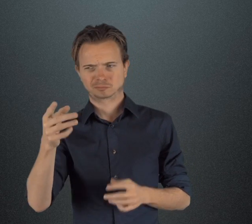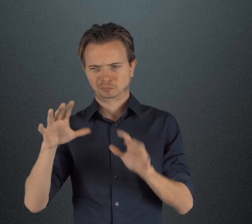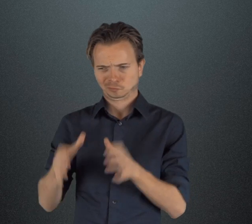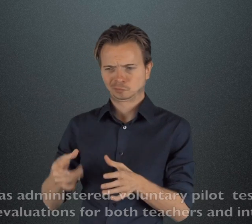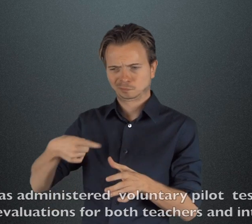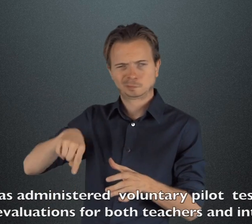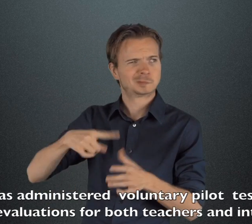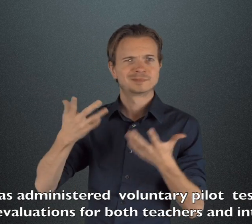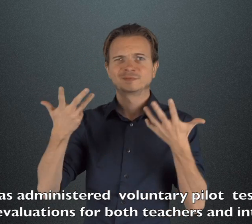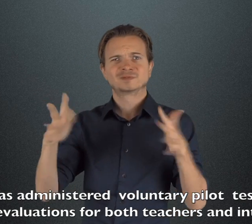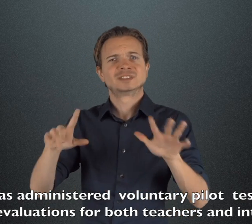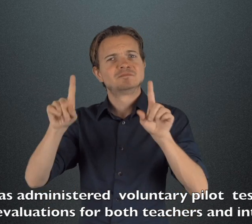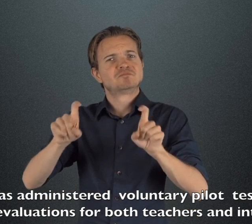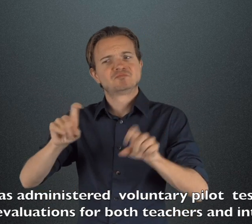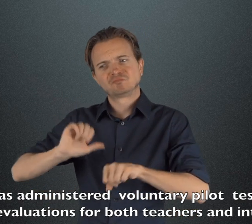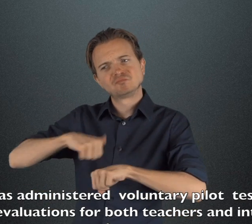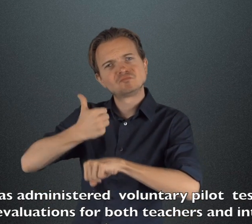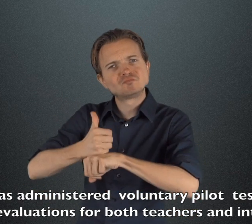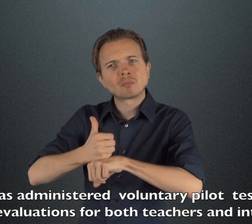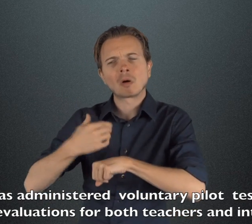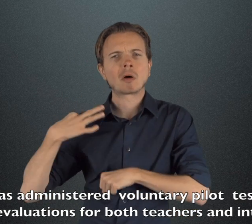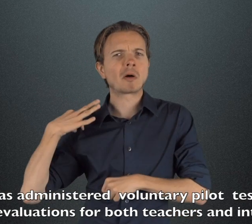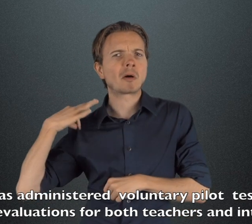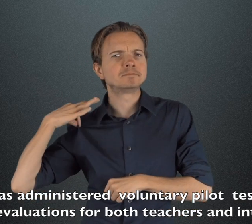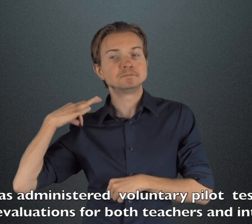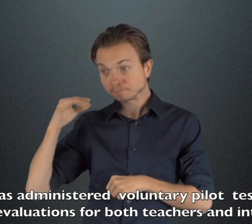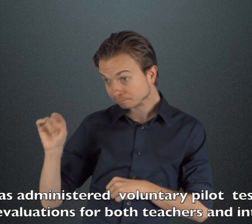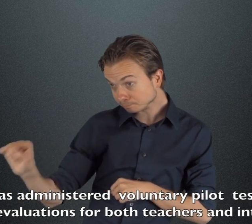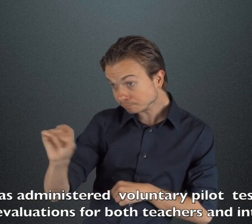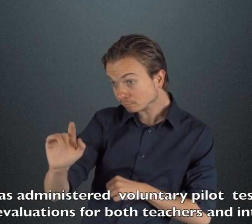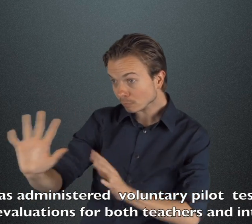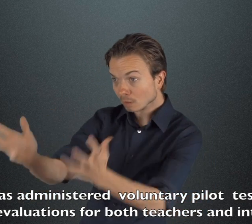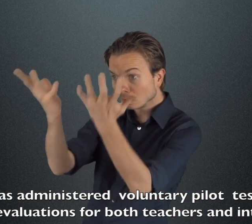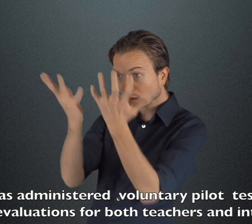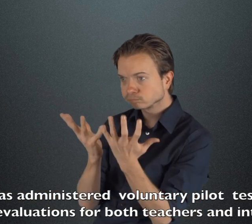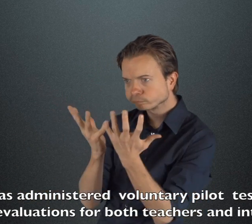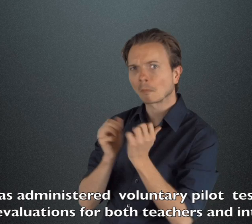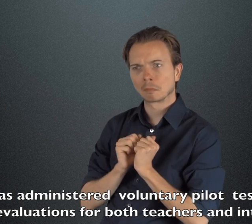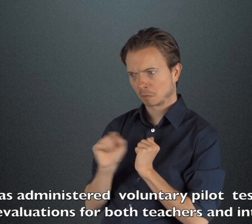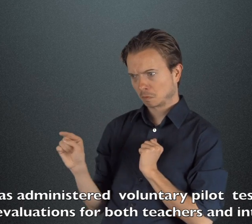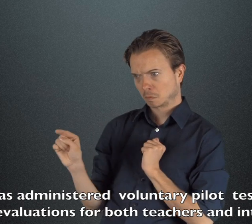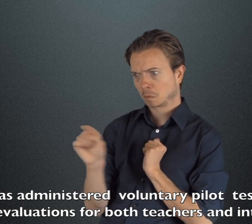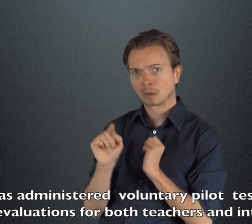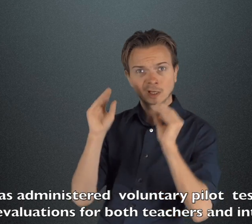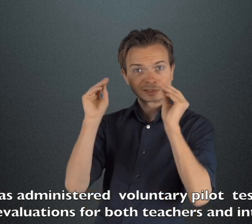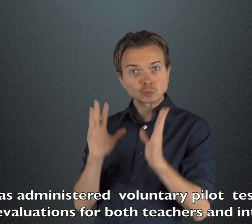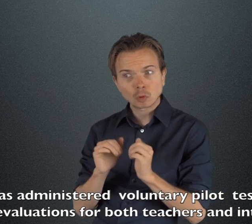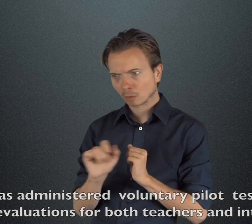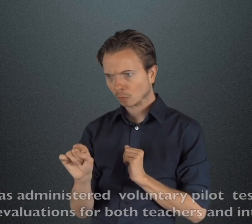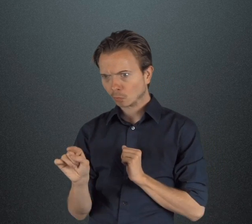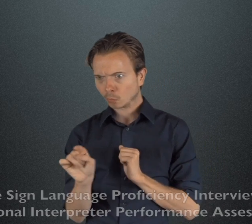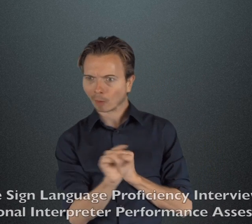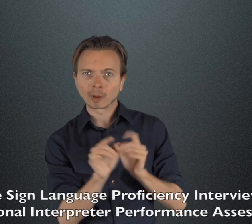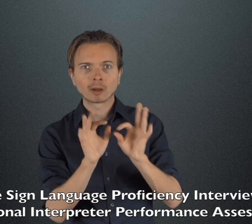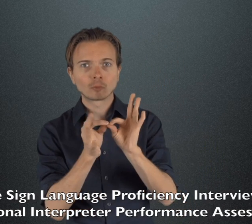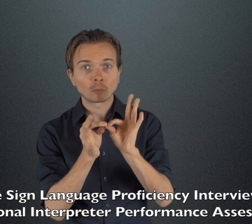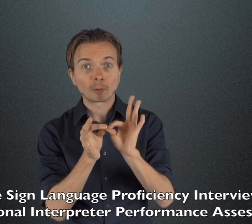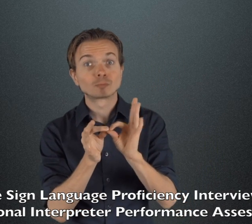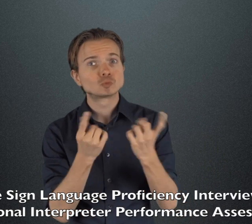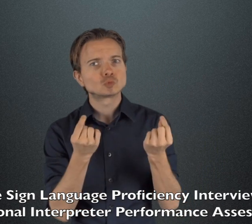MCDHH has administered voluntary pilot testing of sign language evaluations for both teachers and